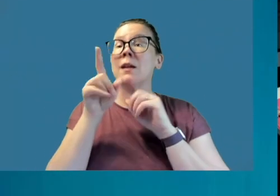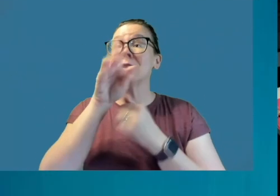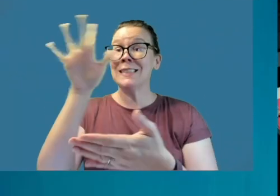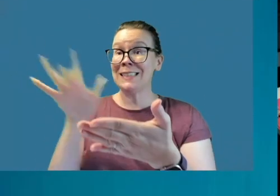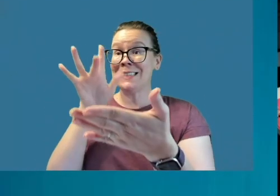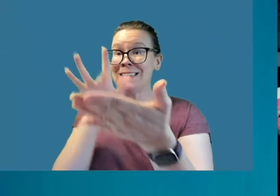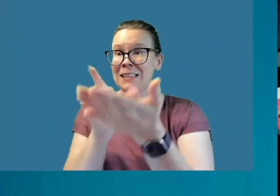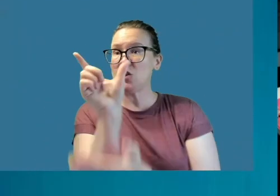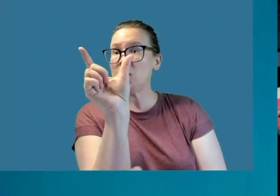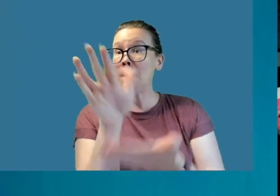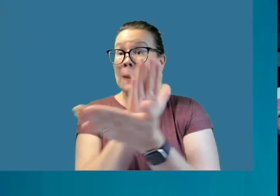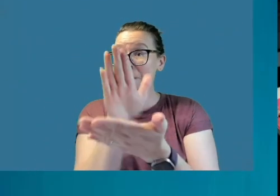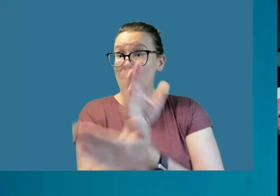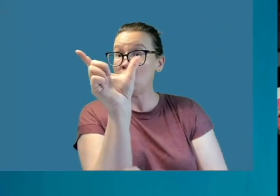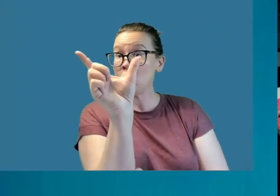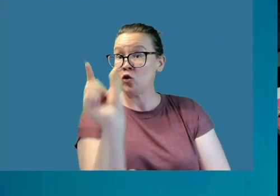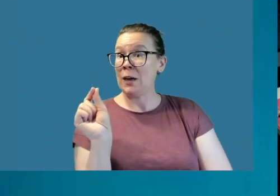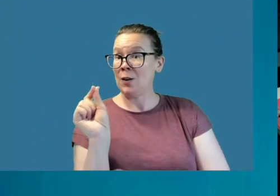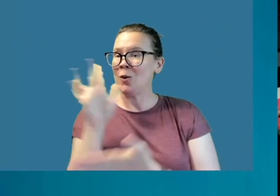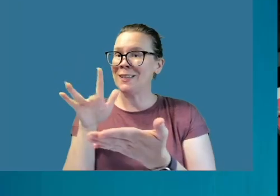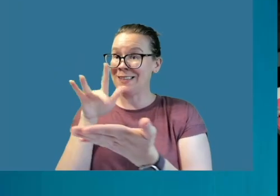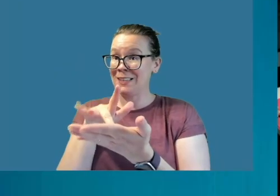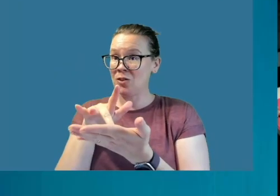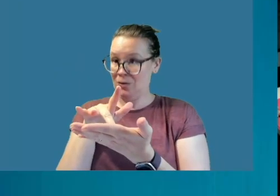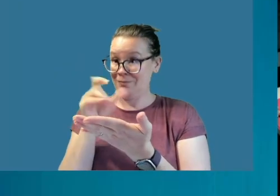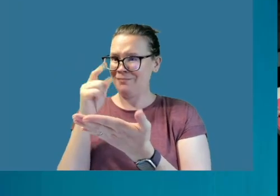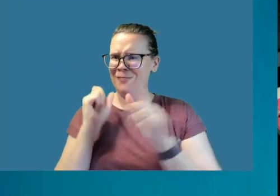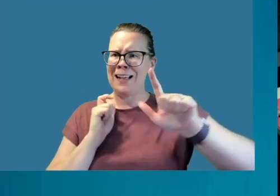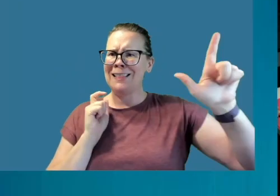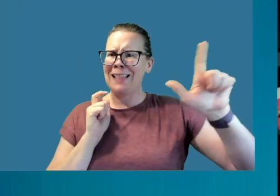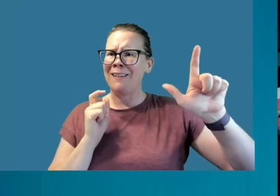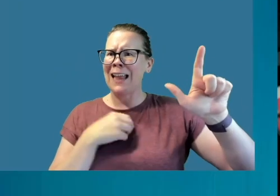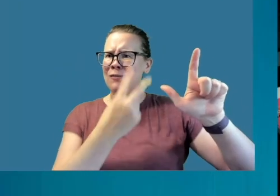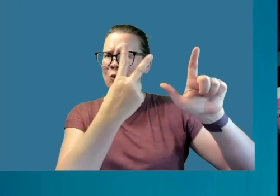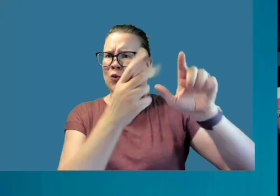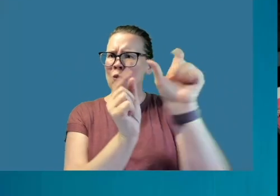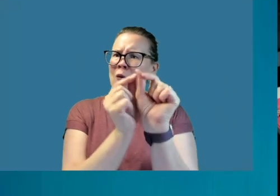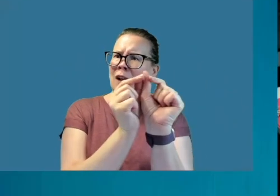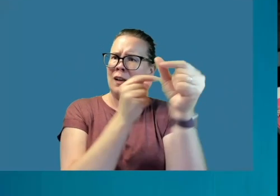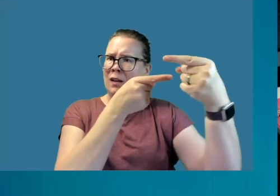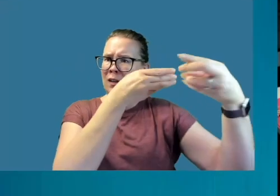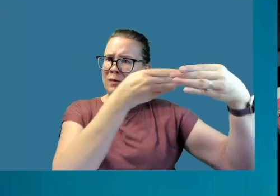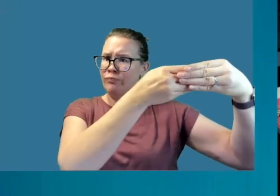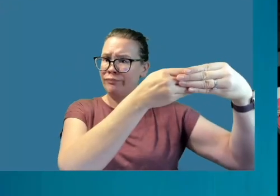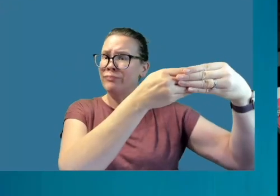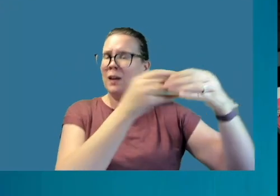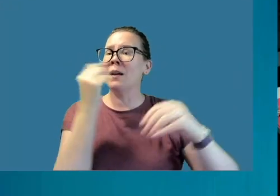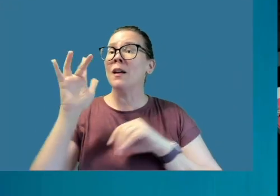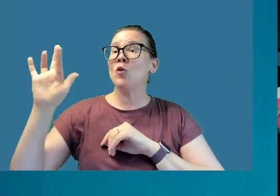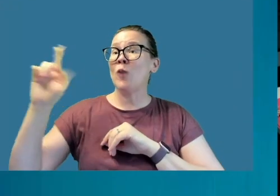that it's centered along that triangle. On the left side, you have a little bit of extra room because you have